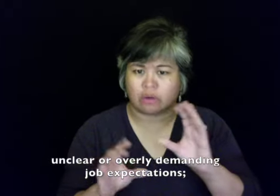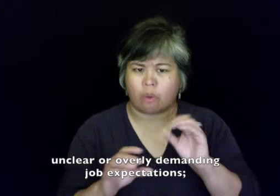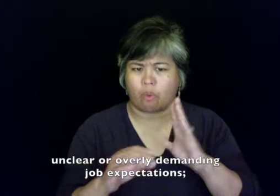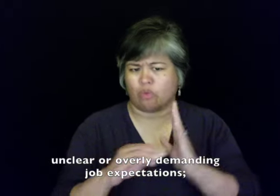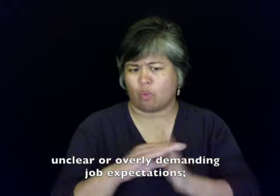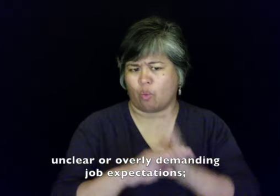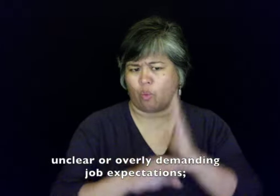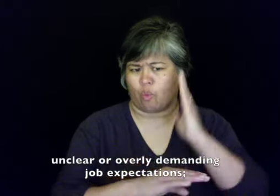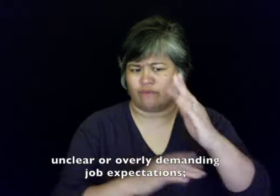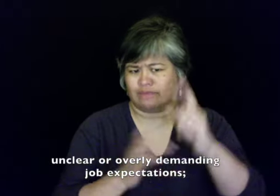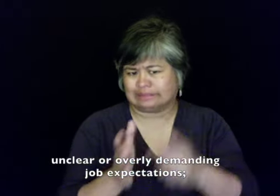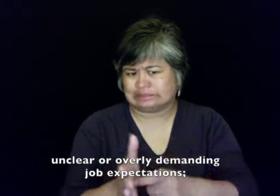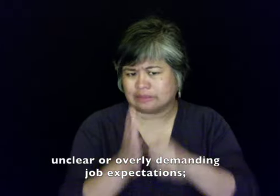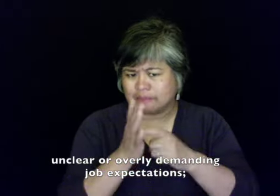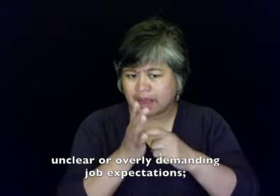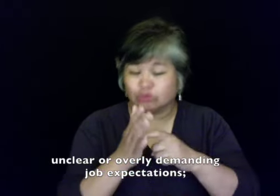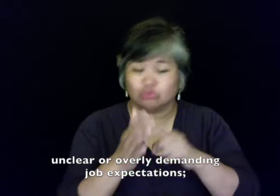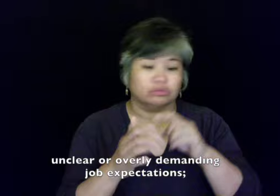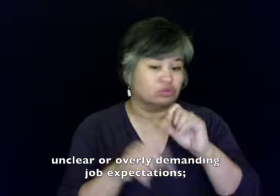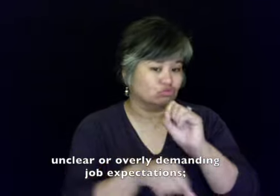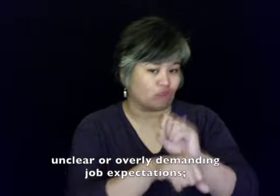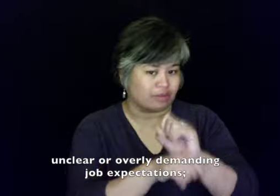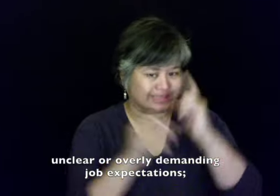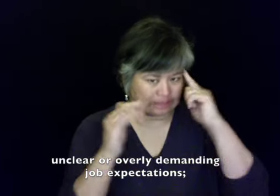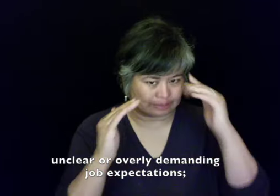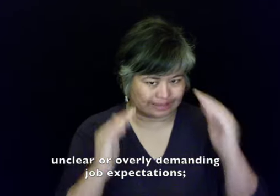unclear or overly demanding job expectations,